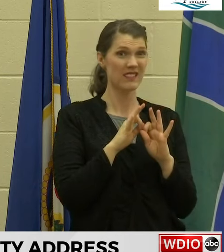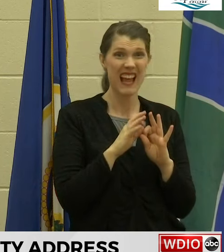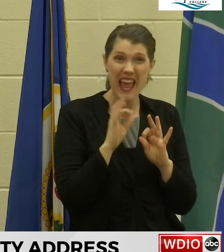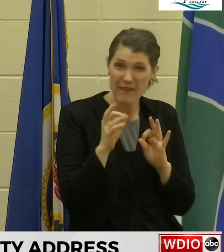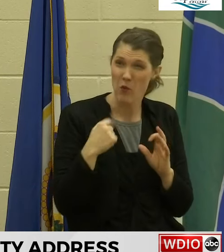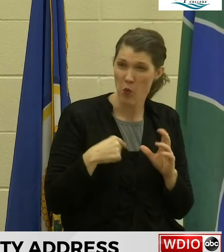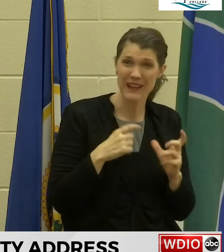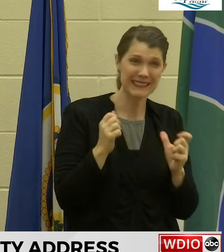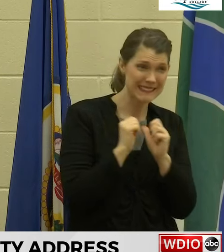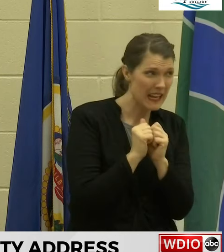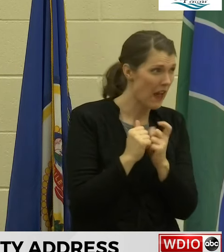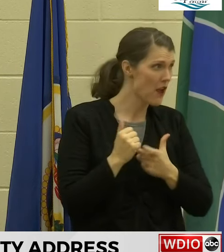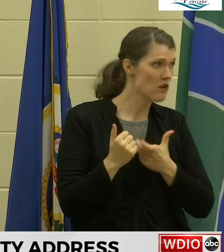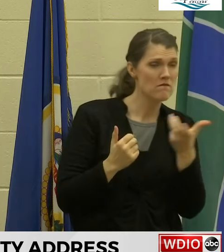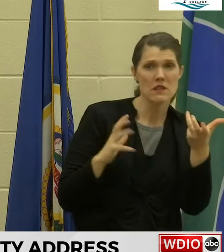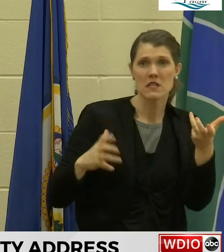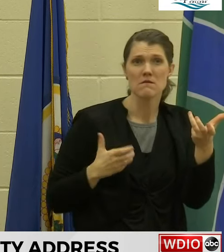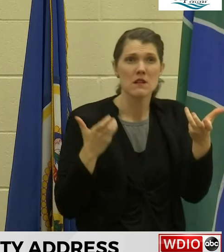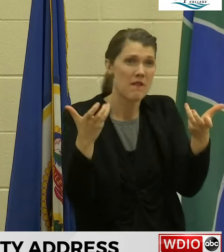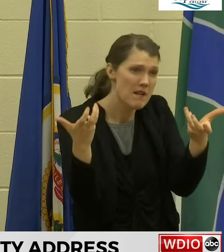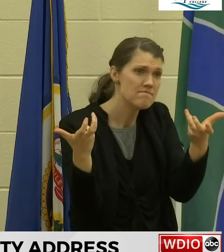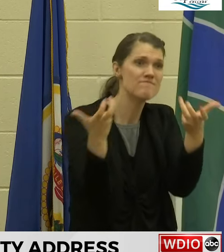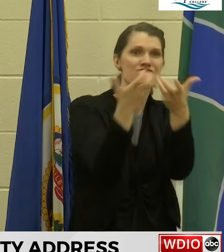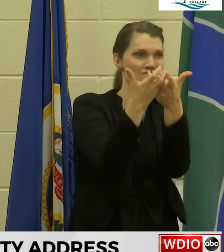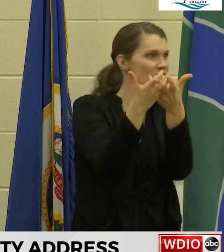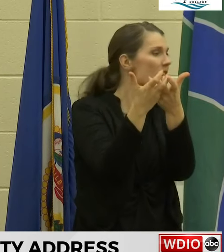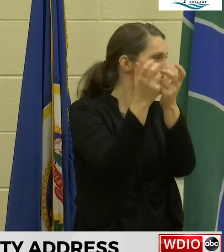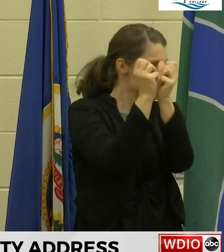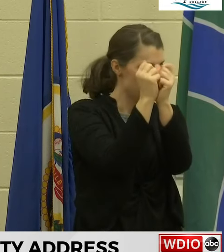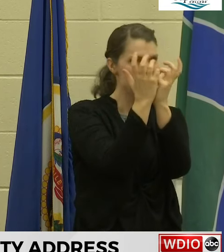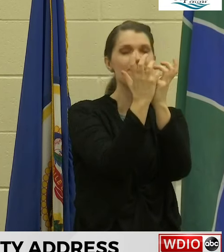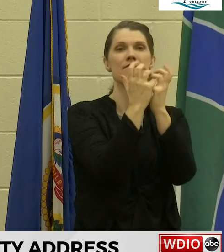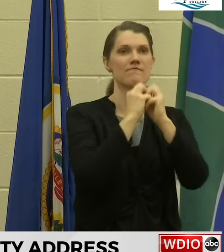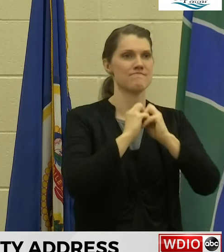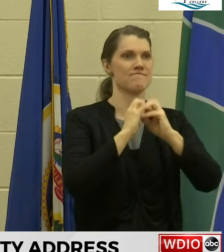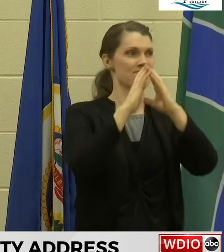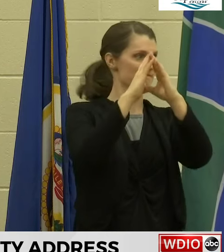break everything we do as a city and as a community.